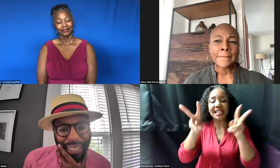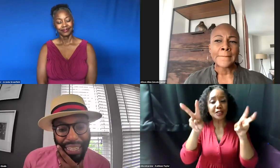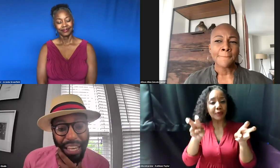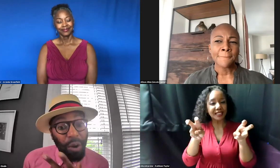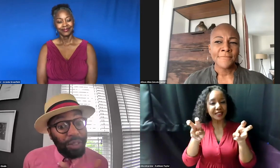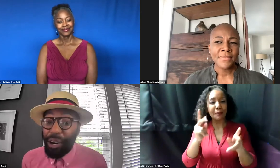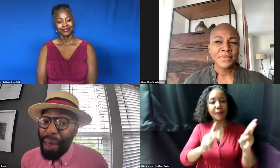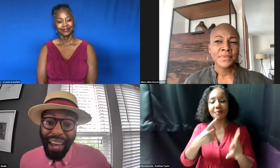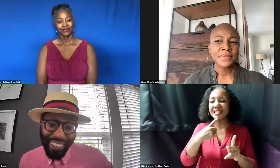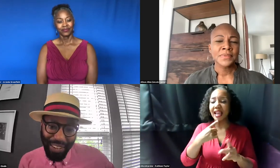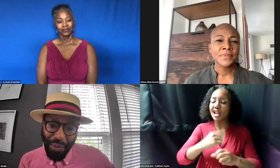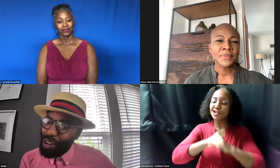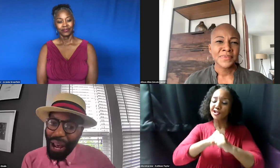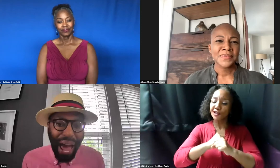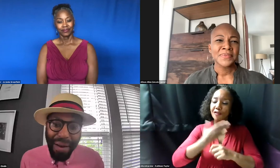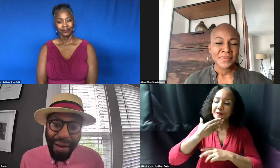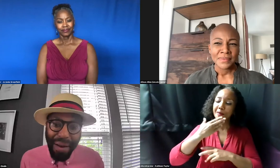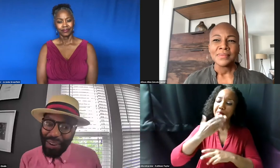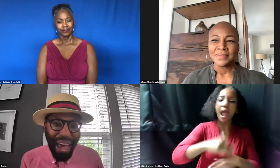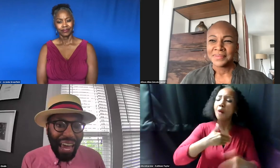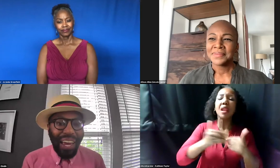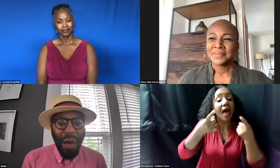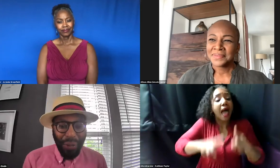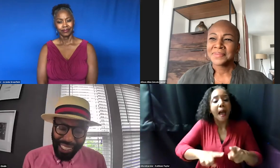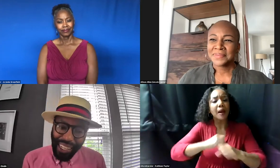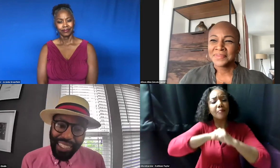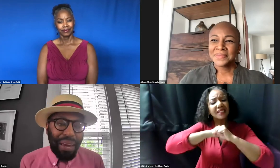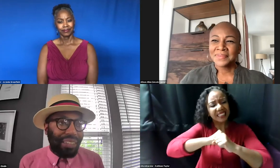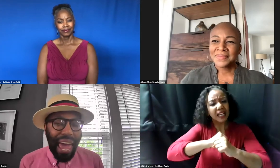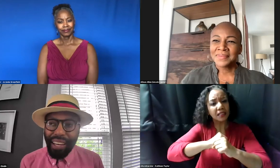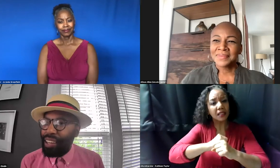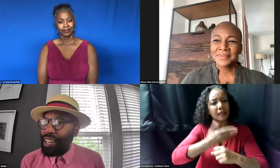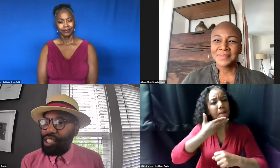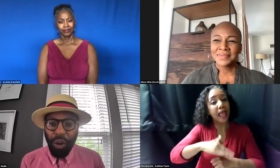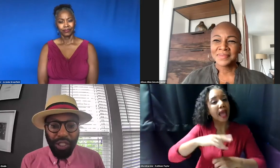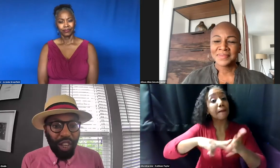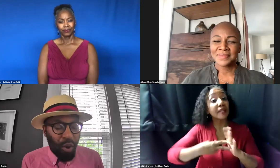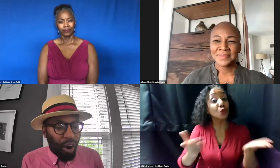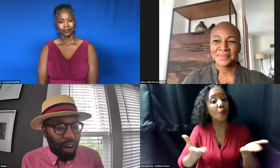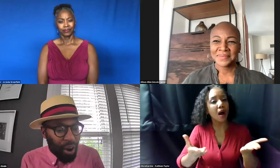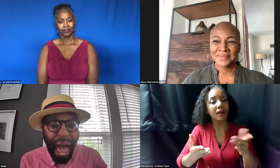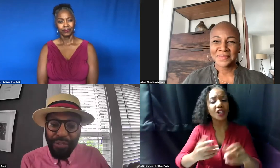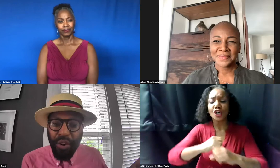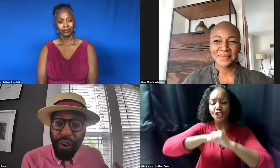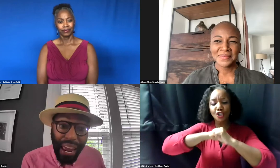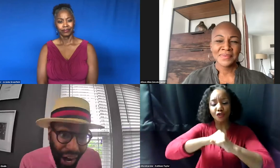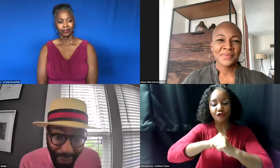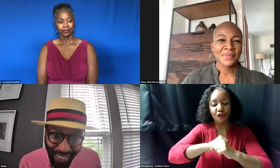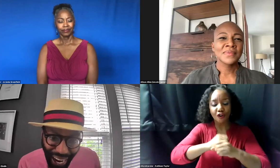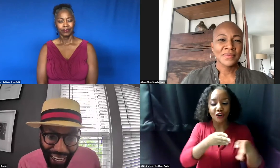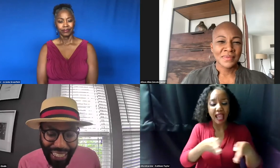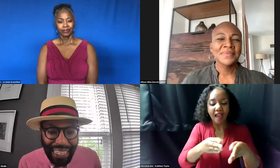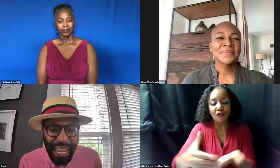folks always say, they're like, "Yo, secure the bag. You know, no matter what happens, secure the bag," which essentially means like, you know, secure your avenue for